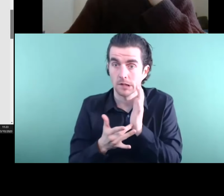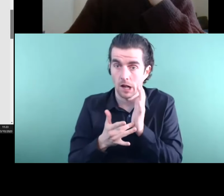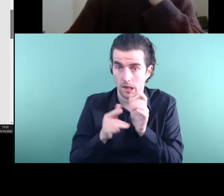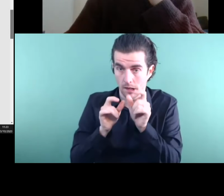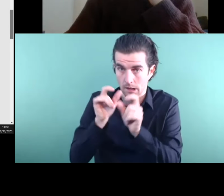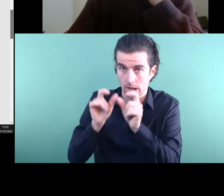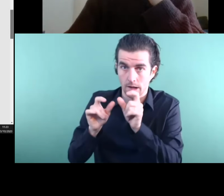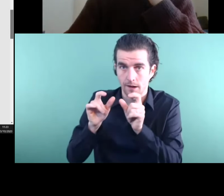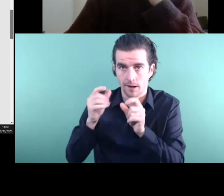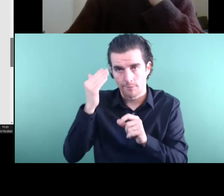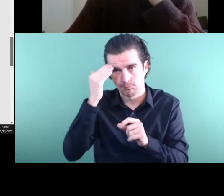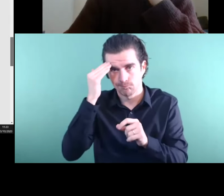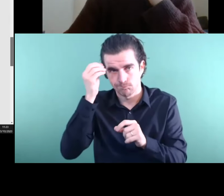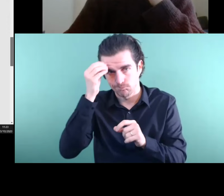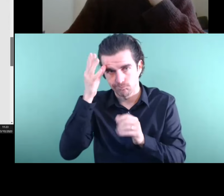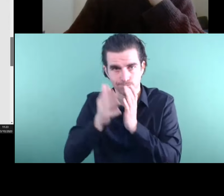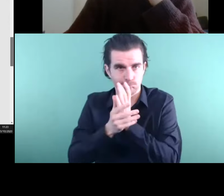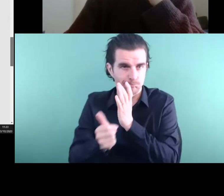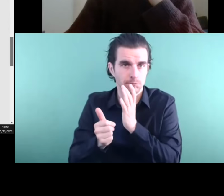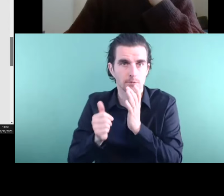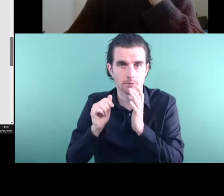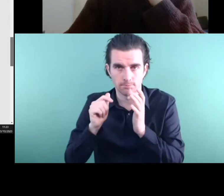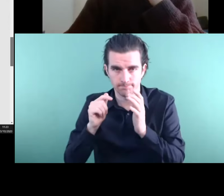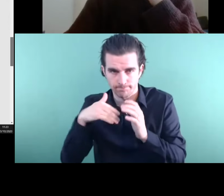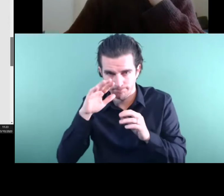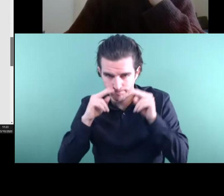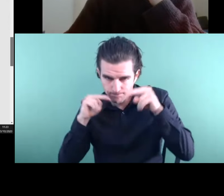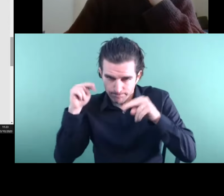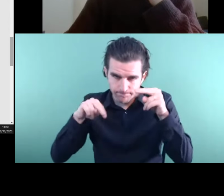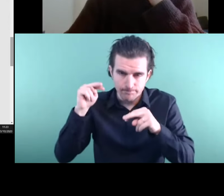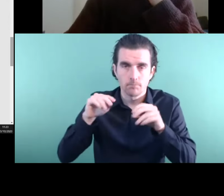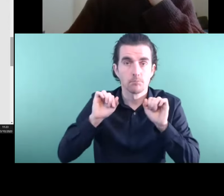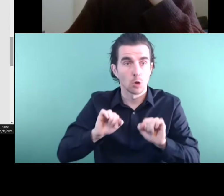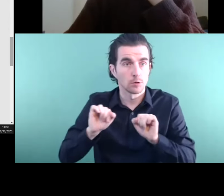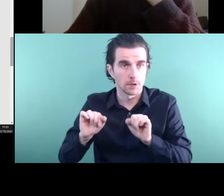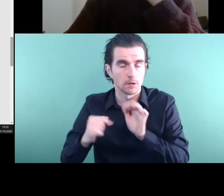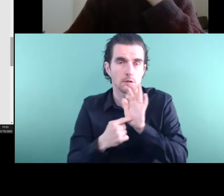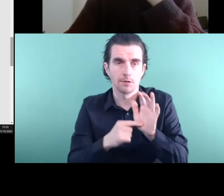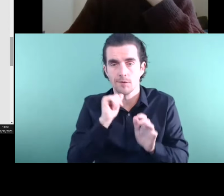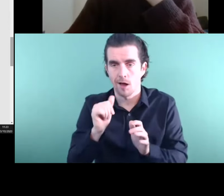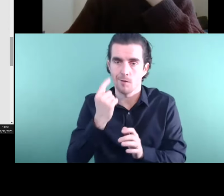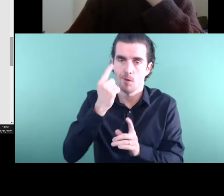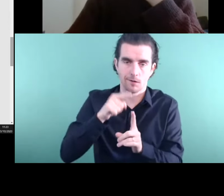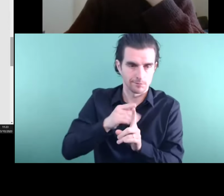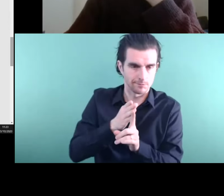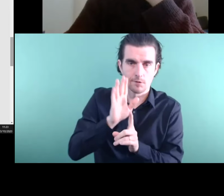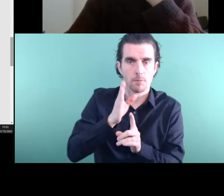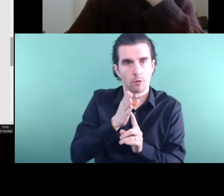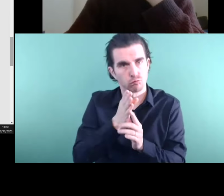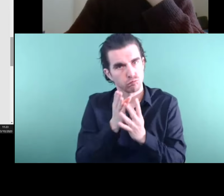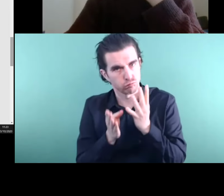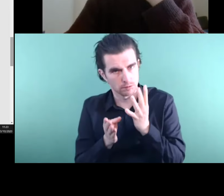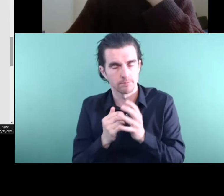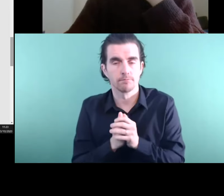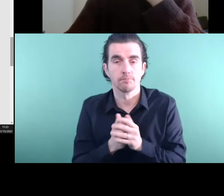what I think is most useful. As I said for myself, in the context where we are in the UK, I am less interested